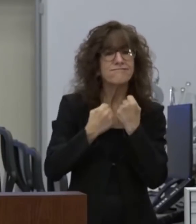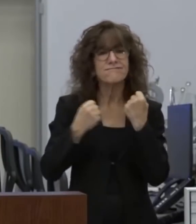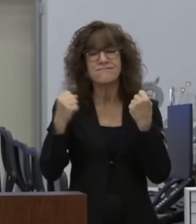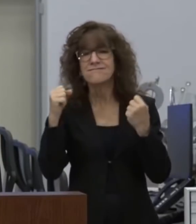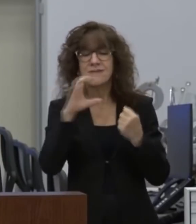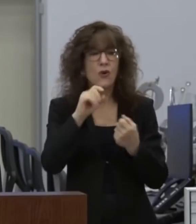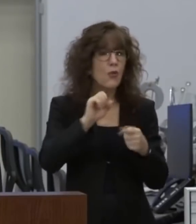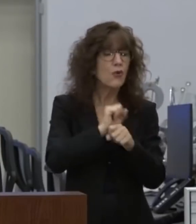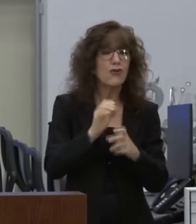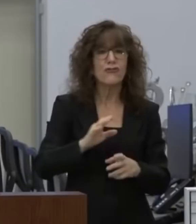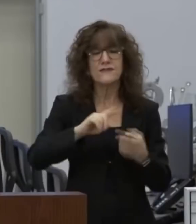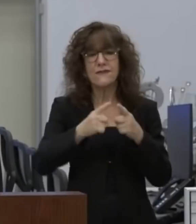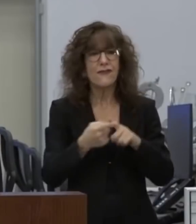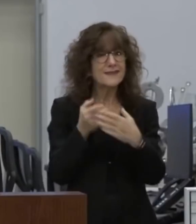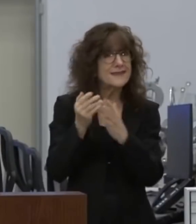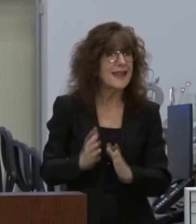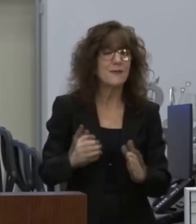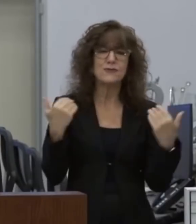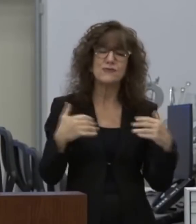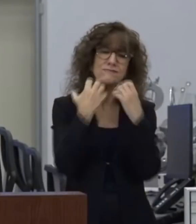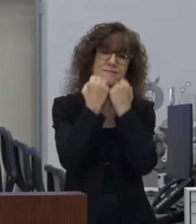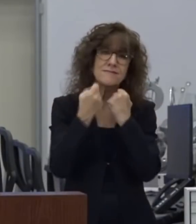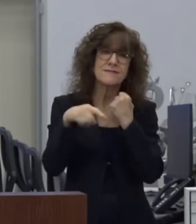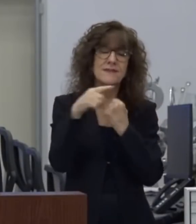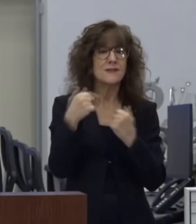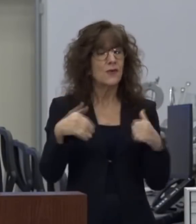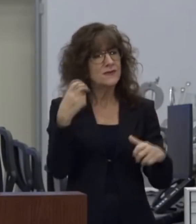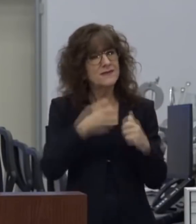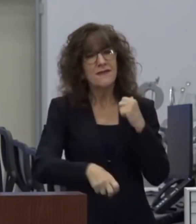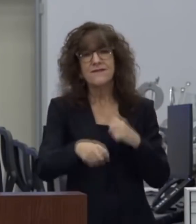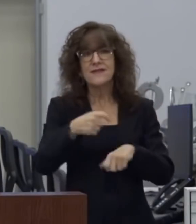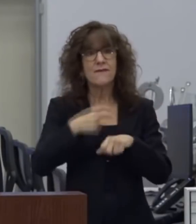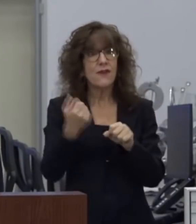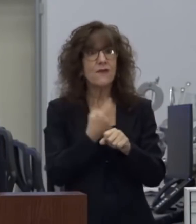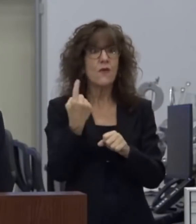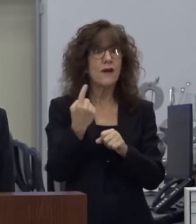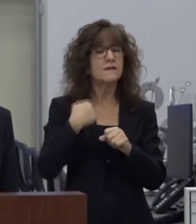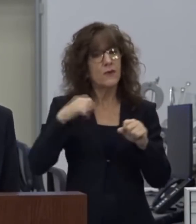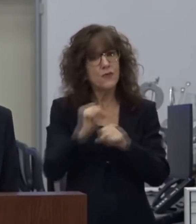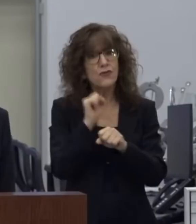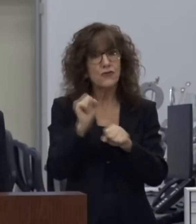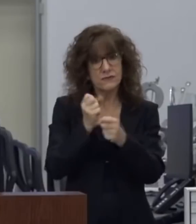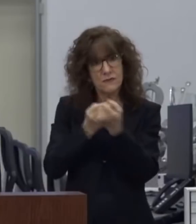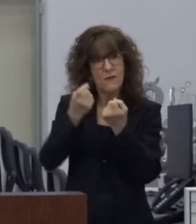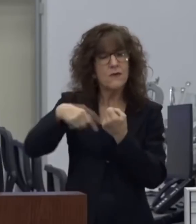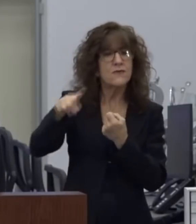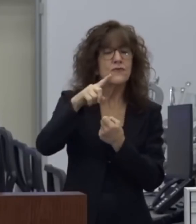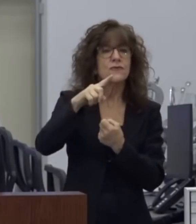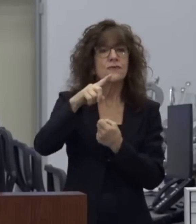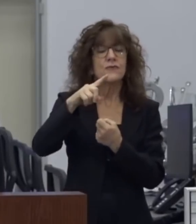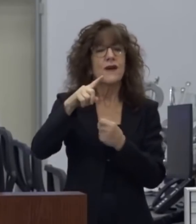members, neighbors. So this has been such a trying time for us, and we continue to not only work on your behalf and their